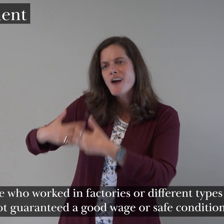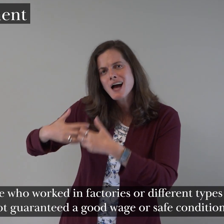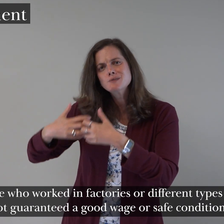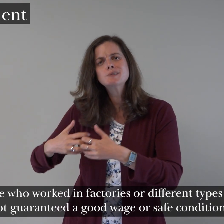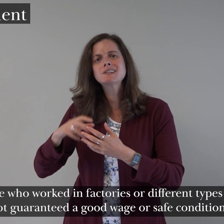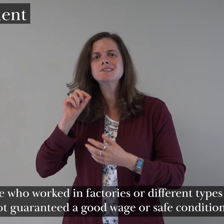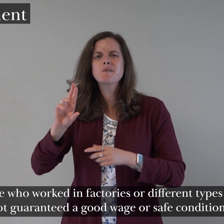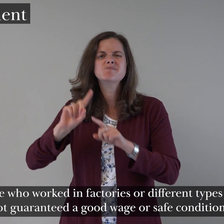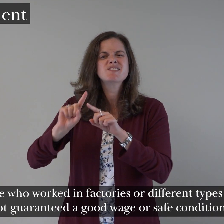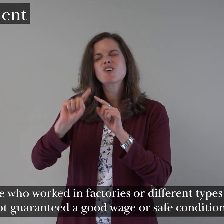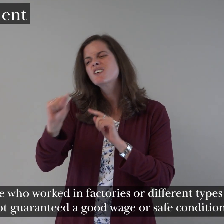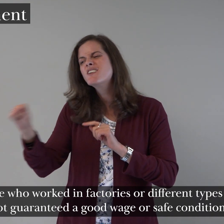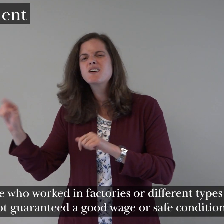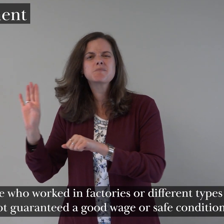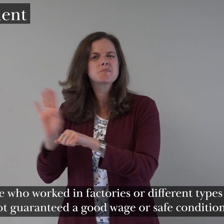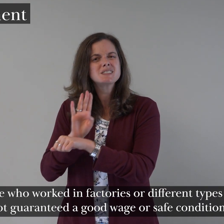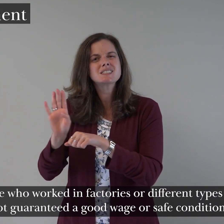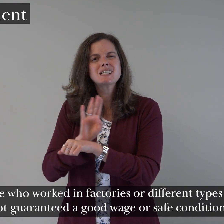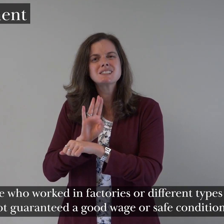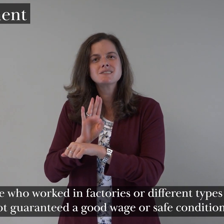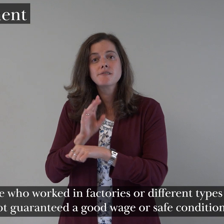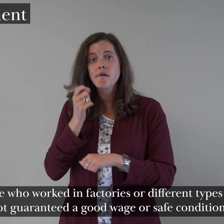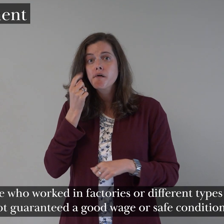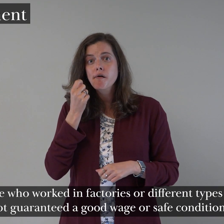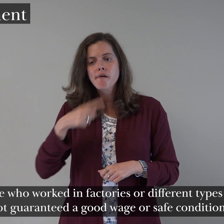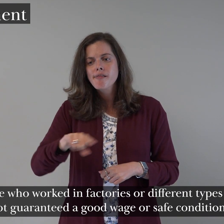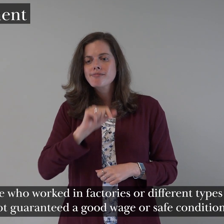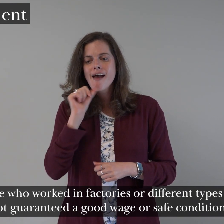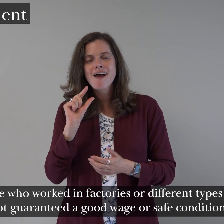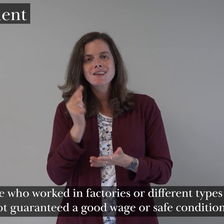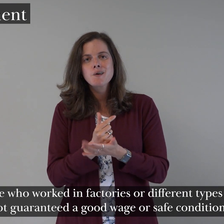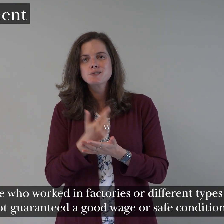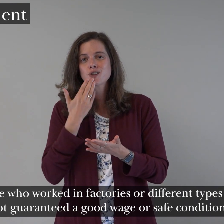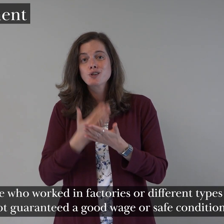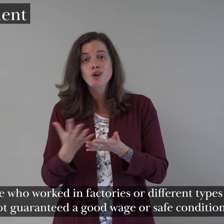types of businesses were not guaranteed a good wage or safe conditions